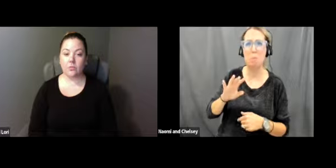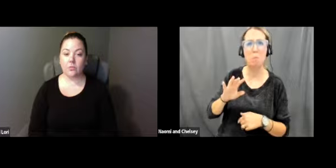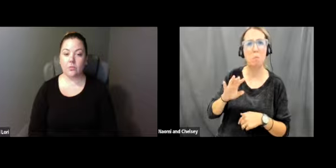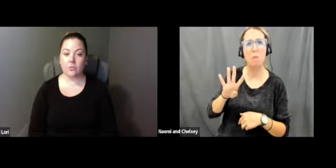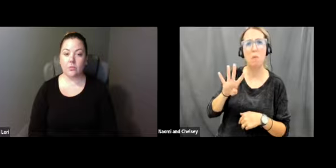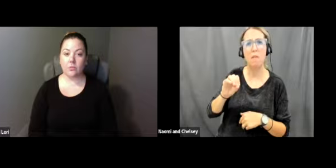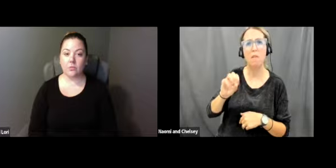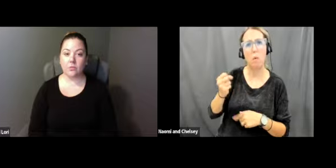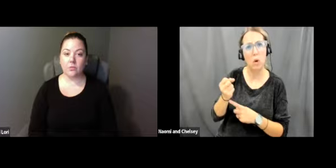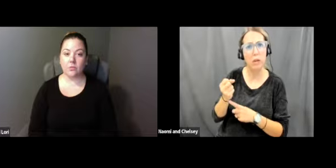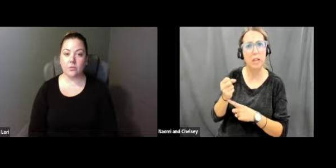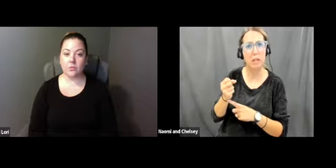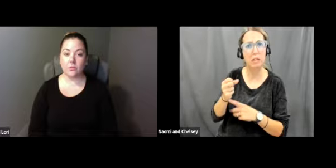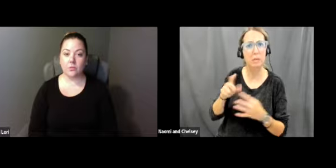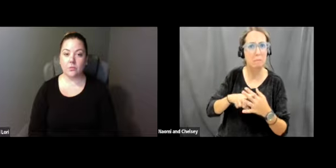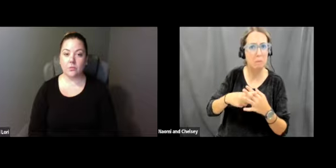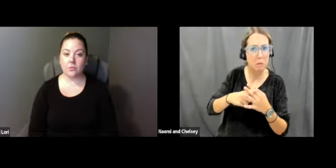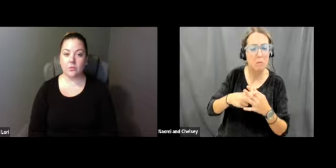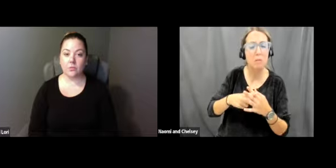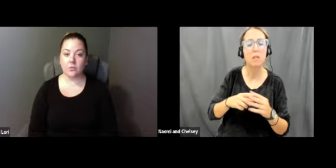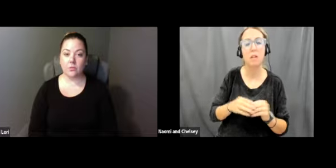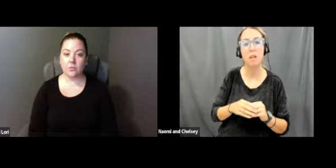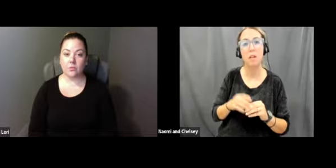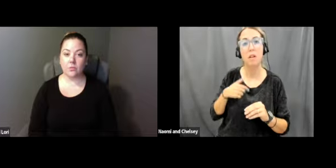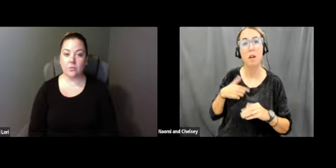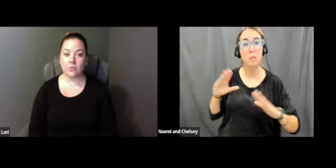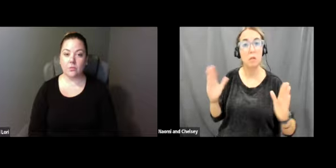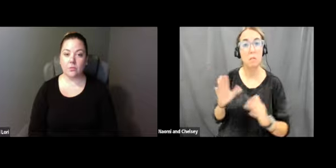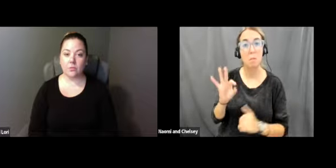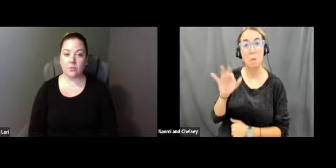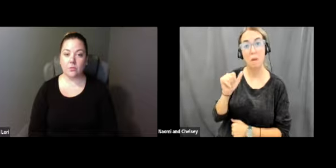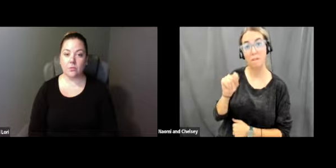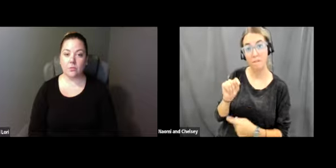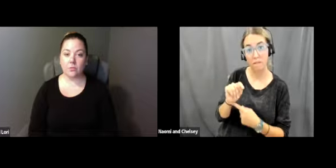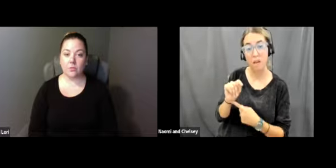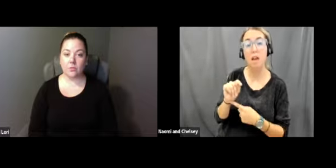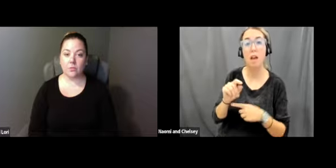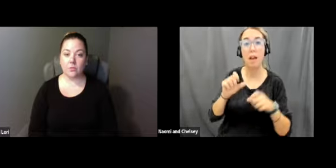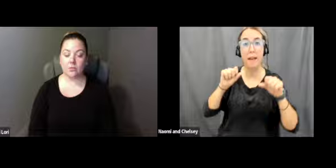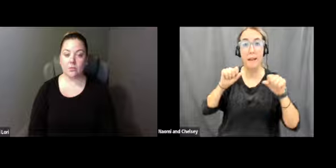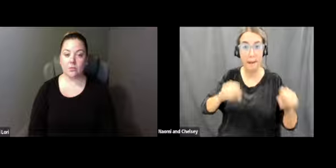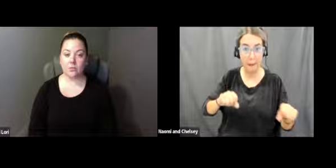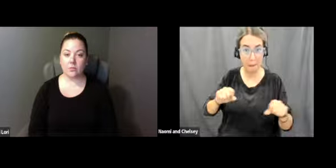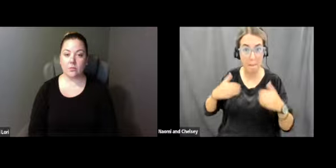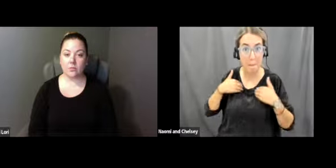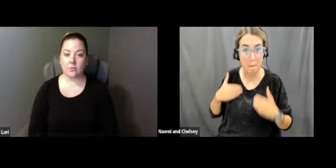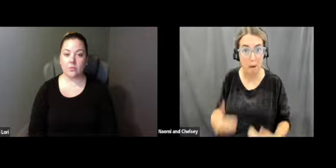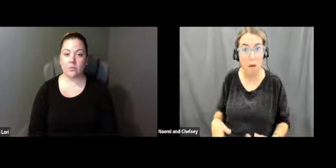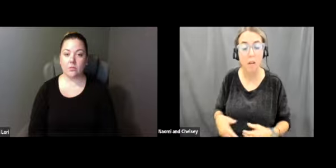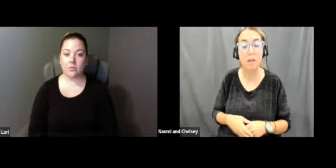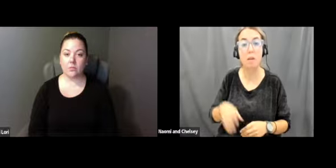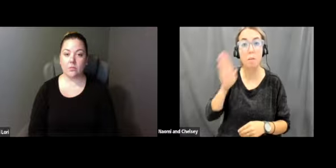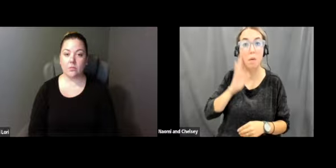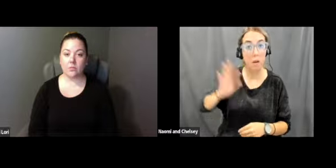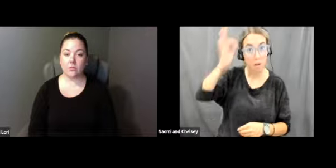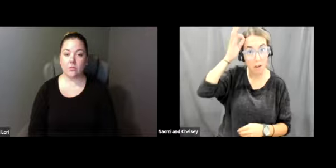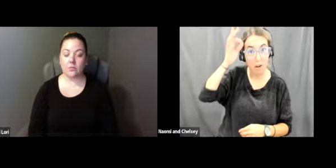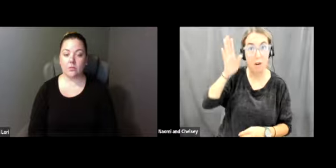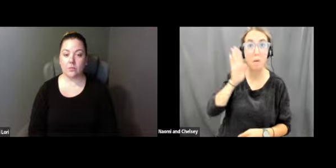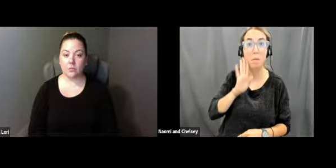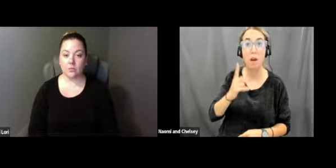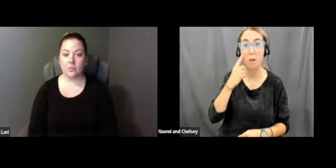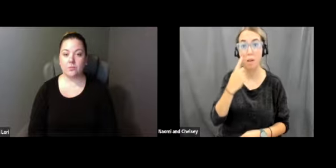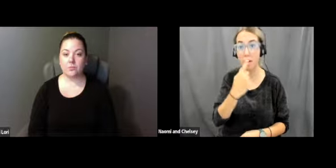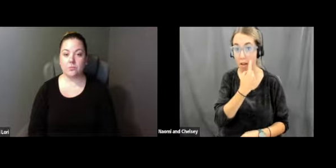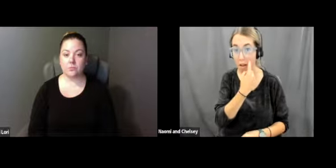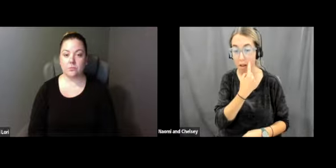I am small fat, able-bodied. I have brown hair and brown eyes, and